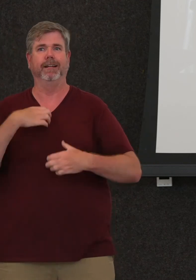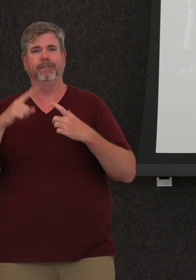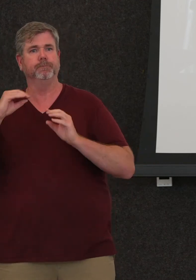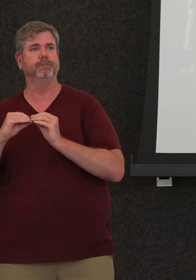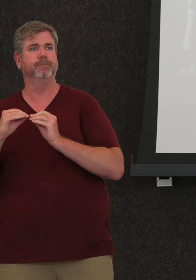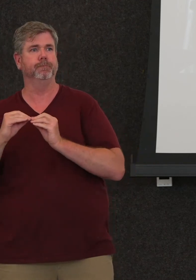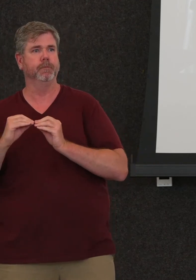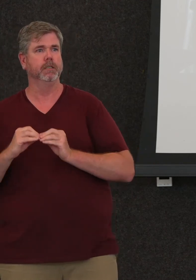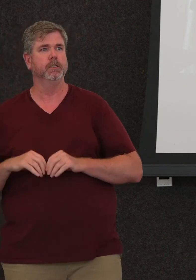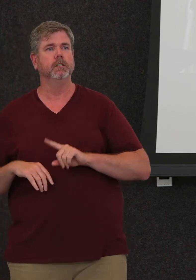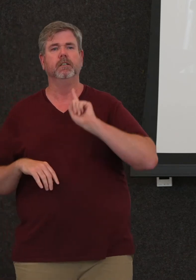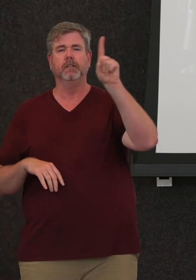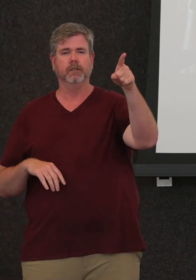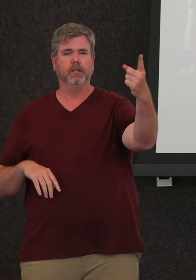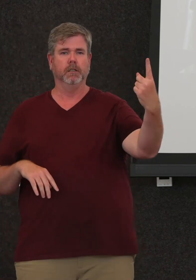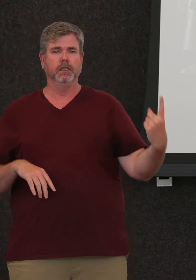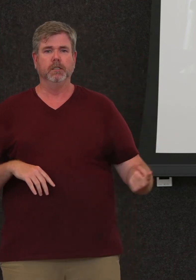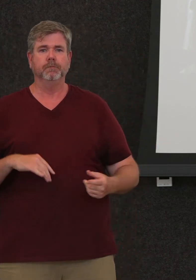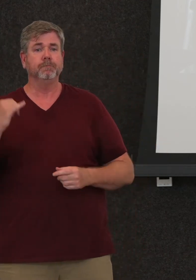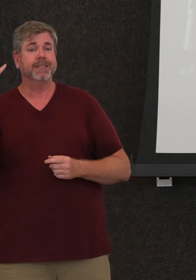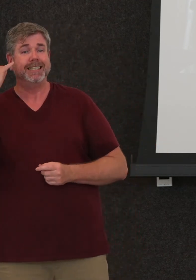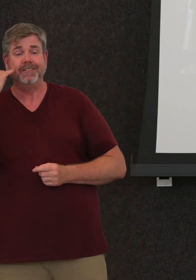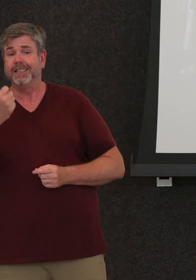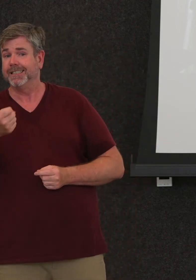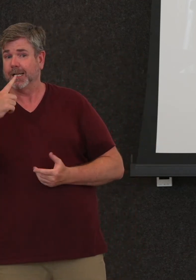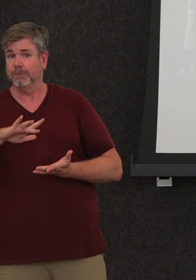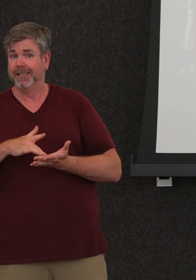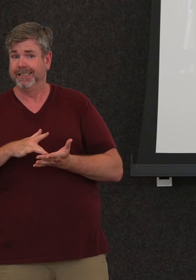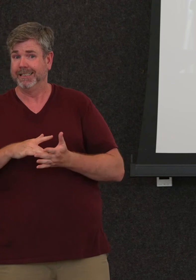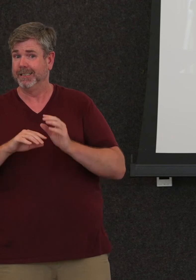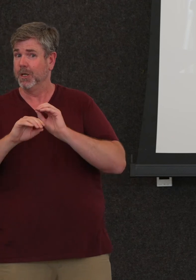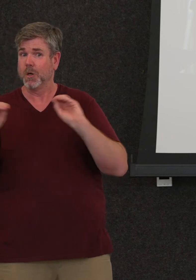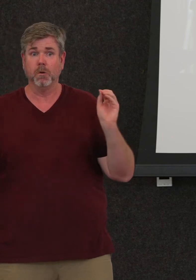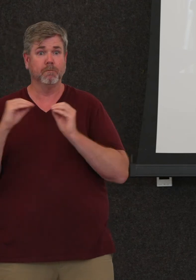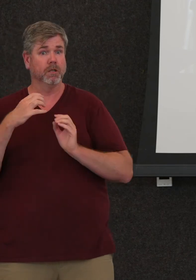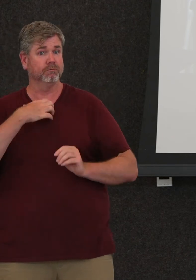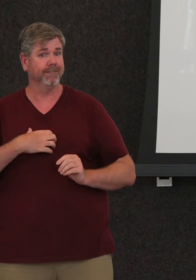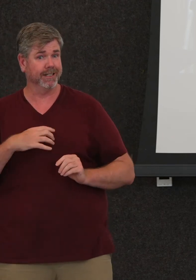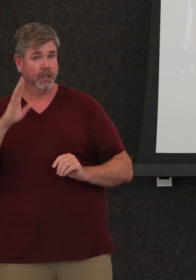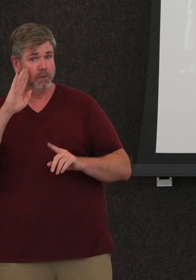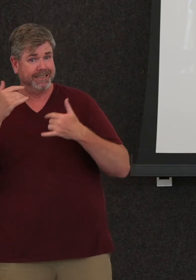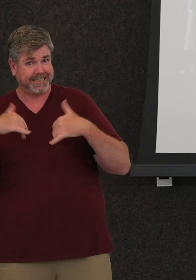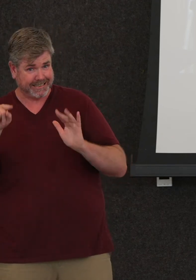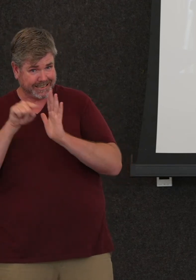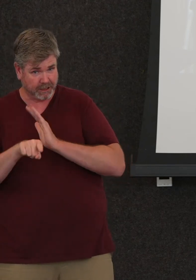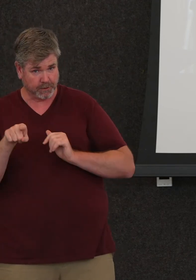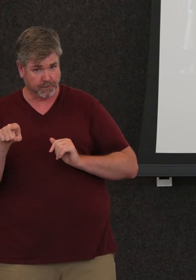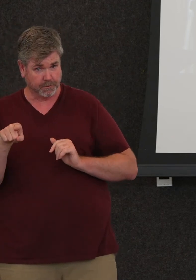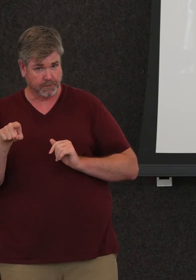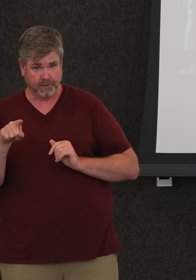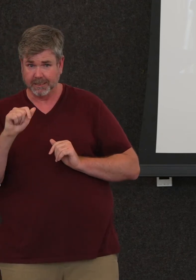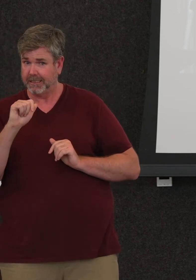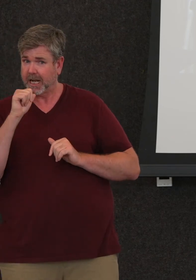So if you take the medication and you're not getting the cravings, is it still lethal? Like, could you still die if you take enough fentanyl, or would